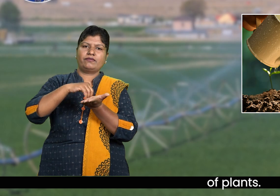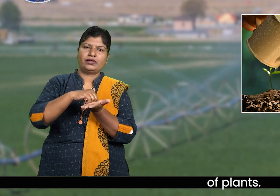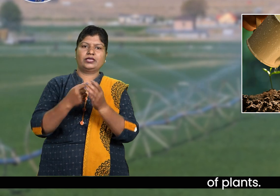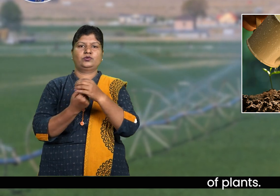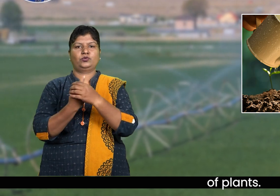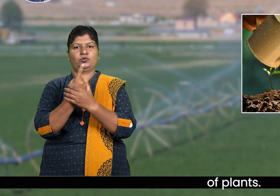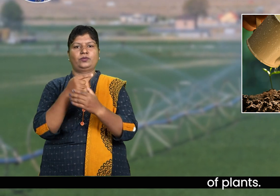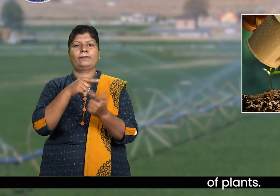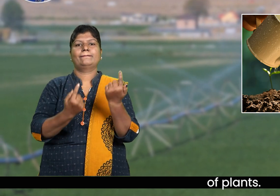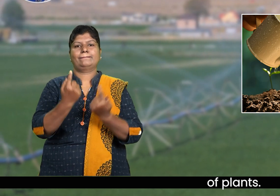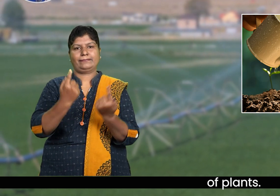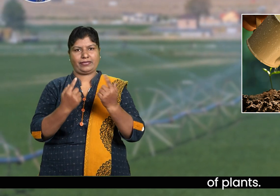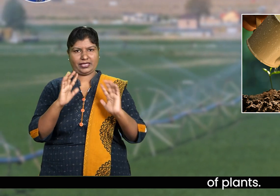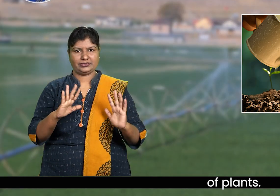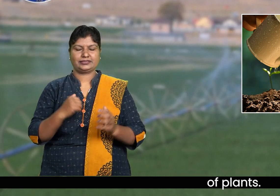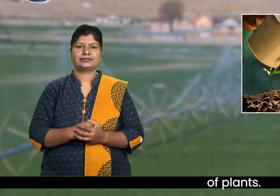plants.